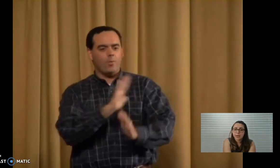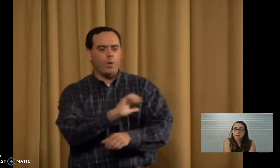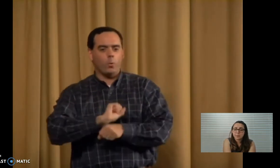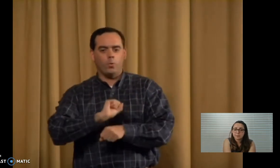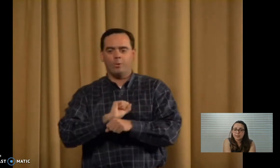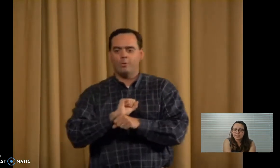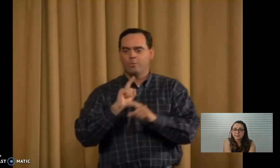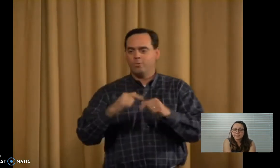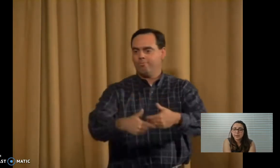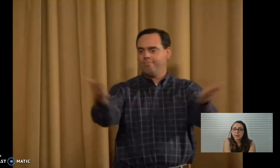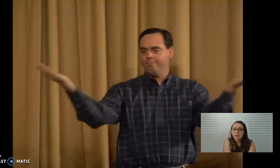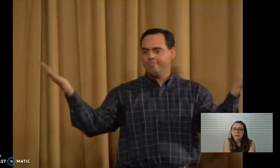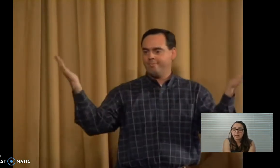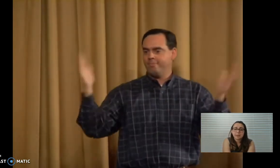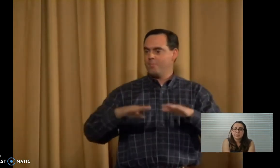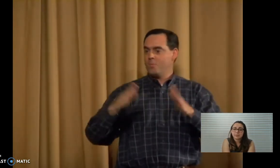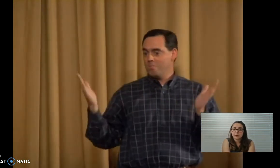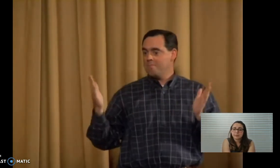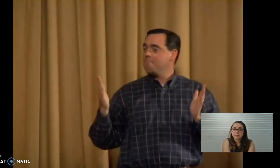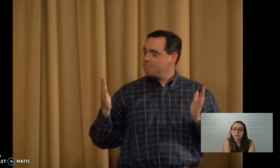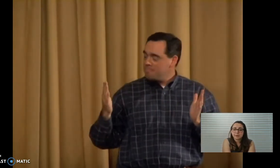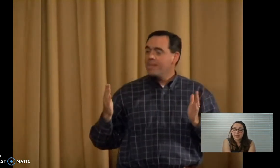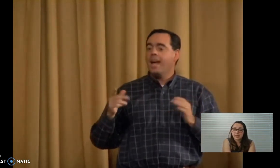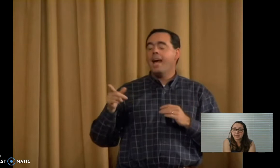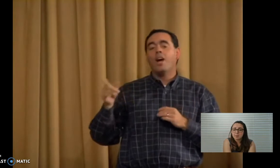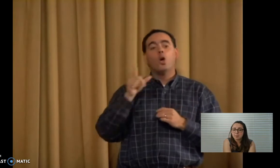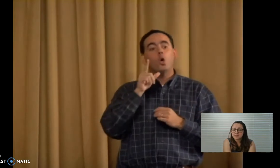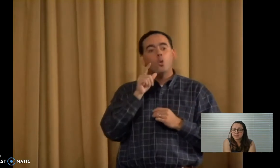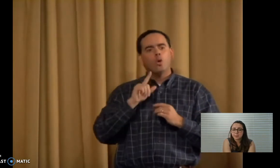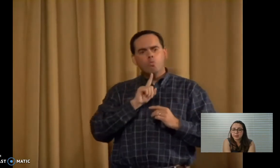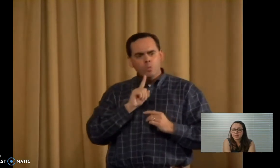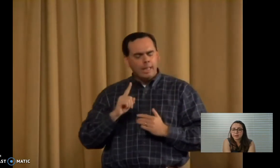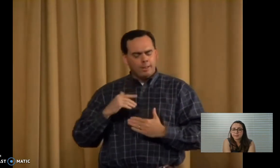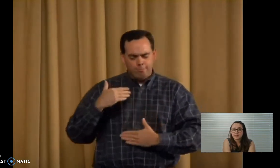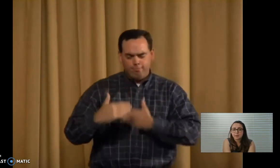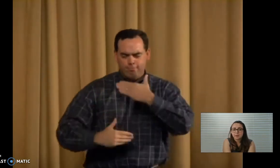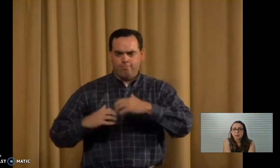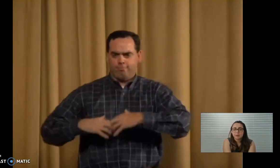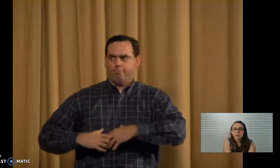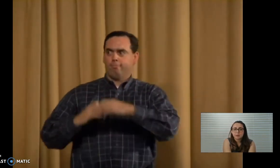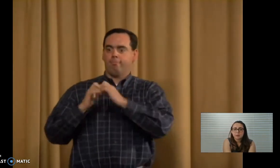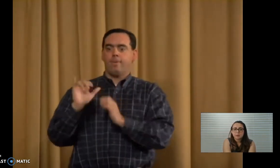you publish that on a website, and then it's free for anybody in the public to see your work.